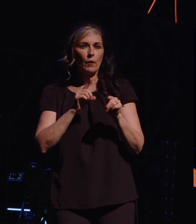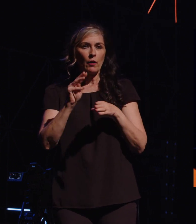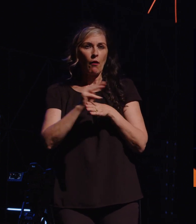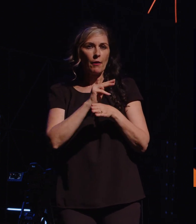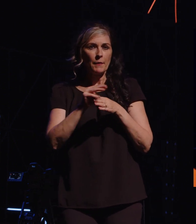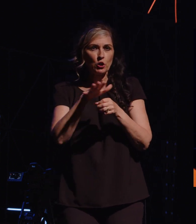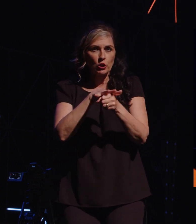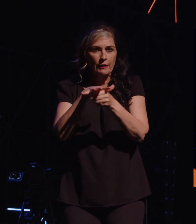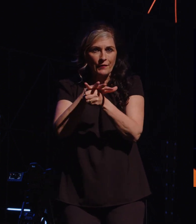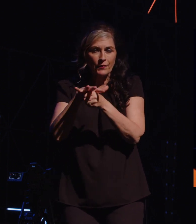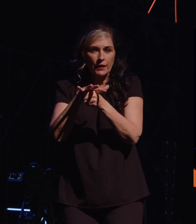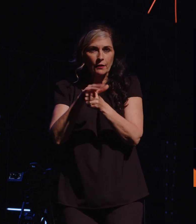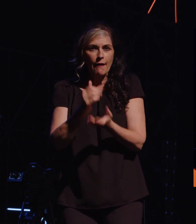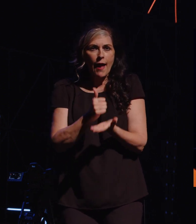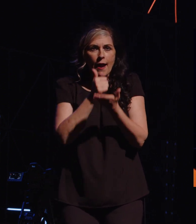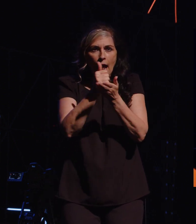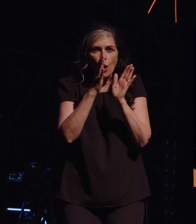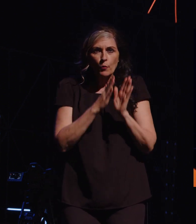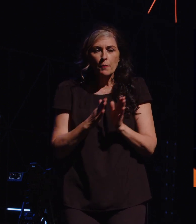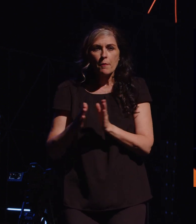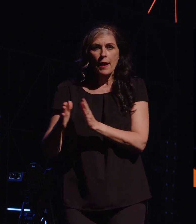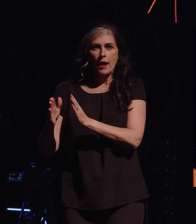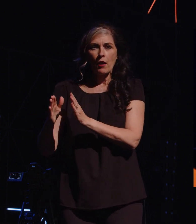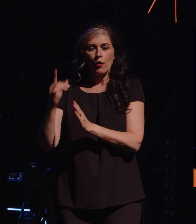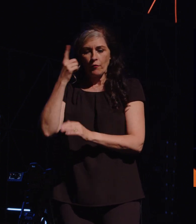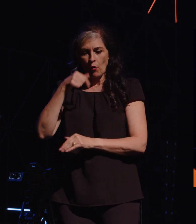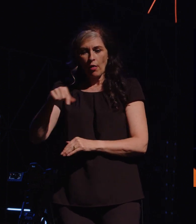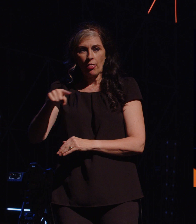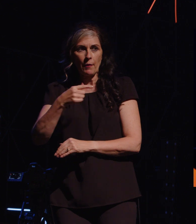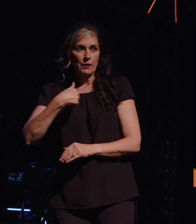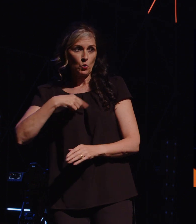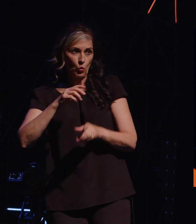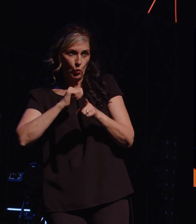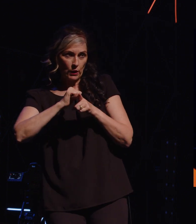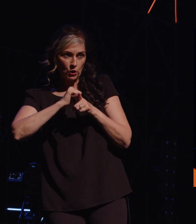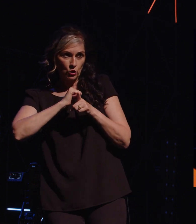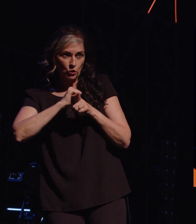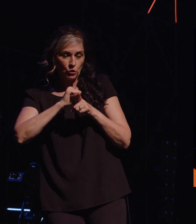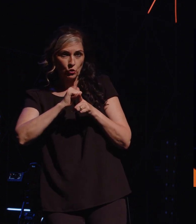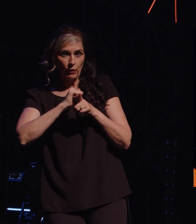mission field and help prepare the way for them as we train them.